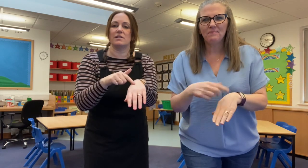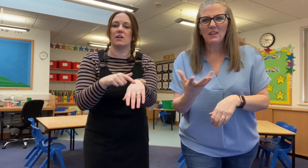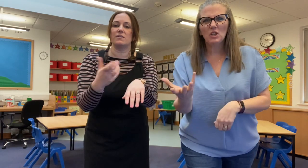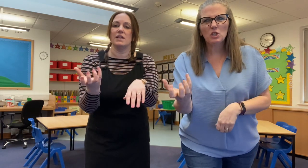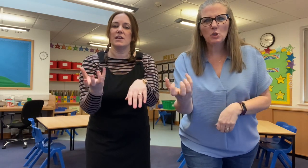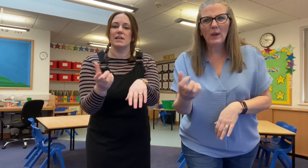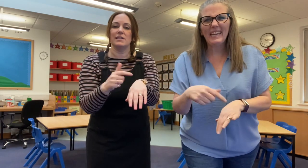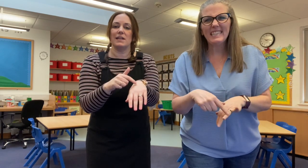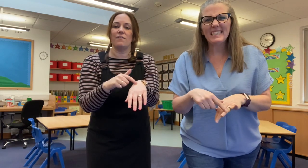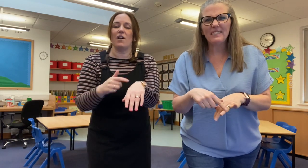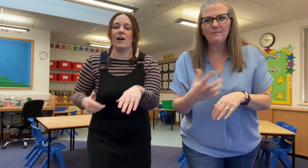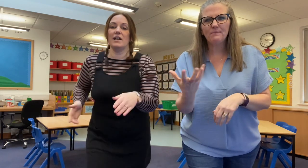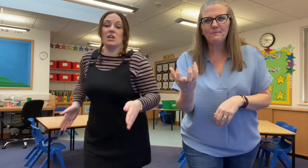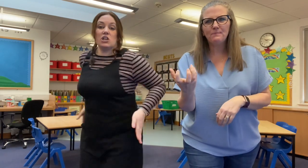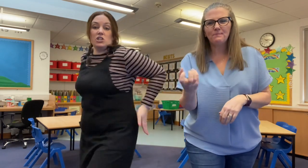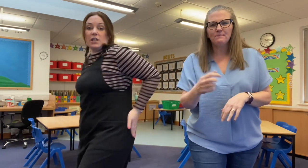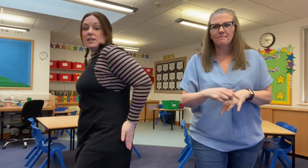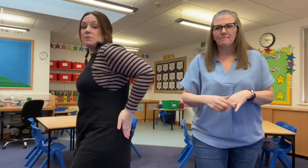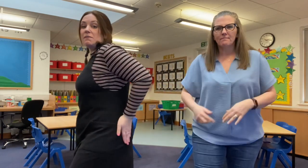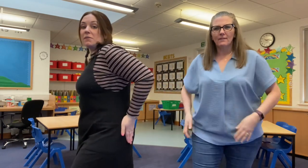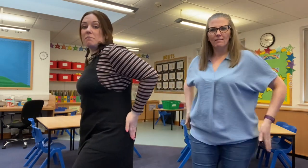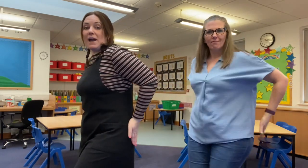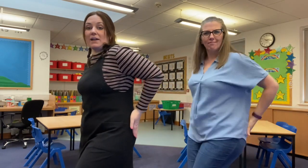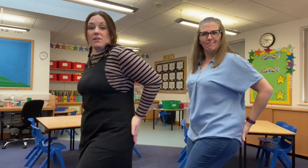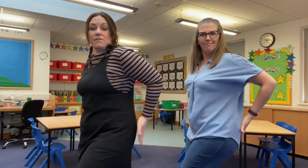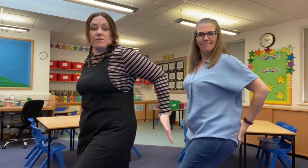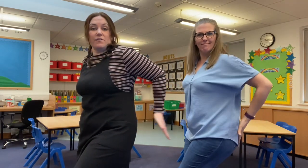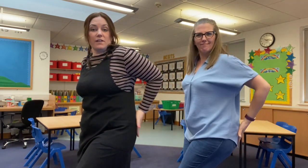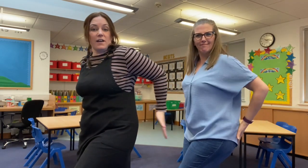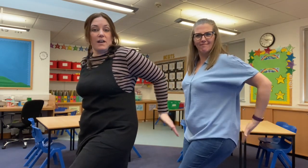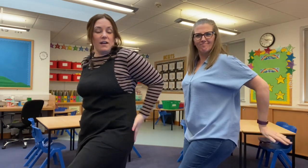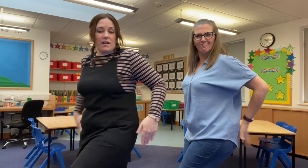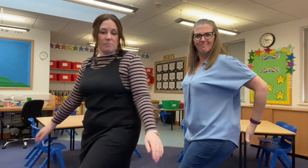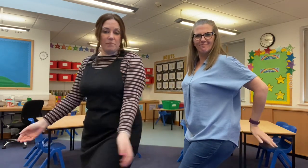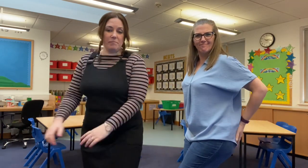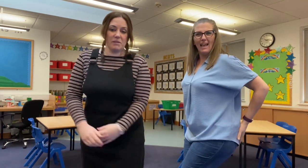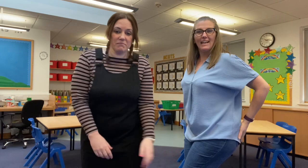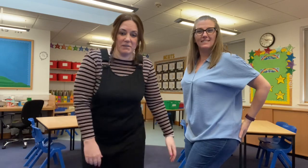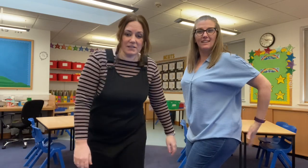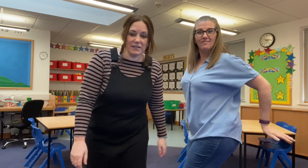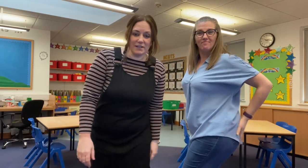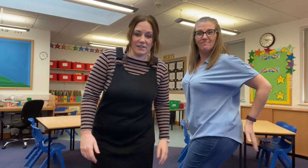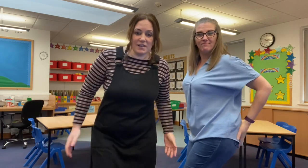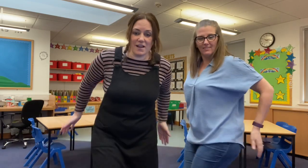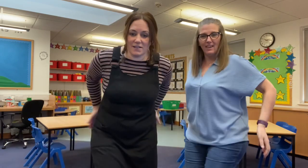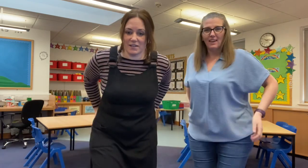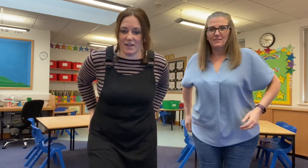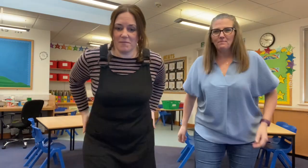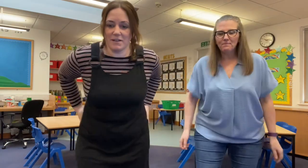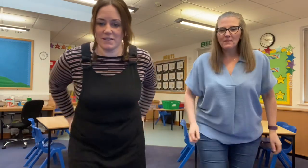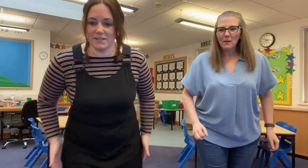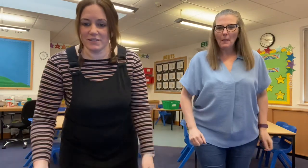done. Sapphire. Jeans, we rub the back of a bum. Asda.